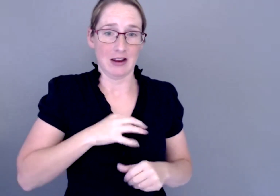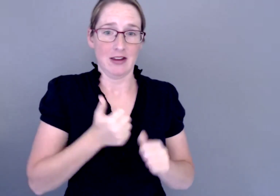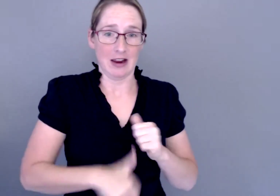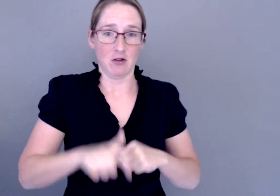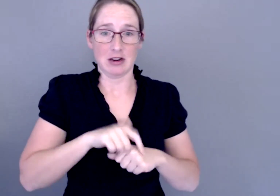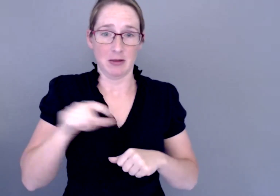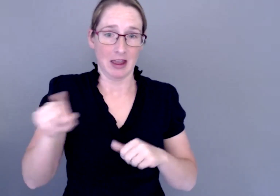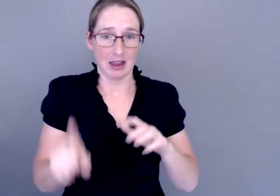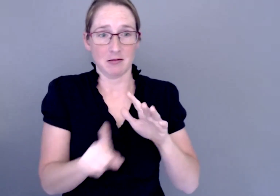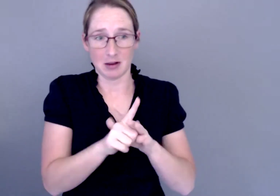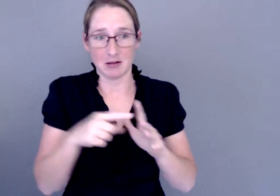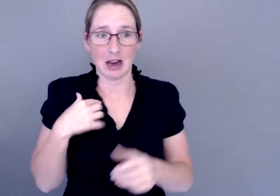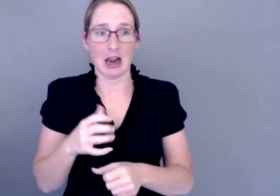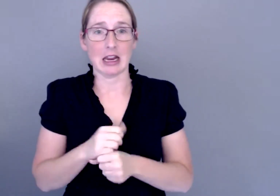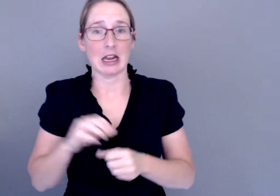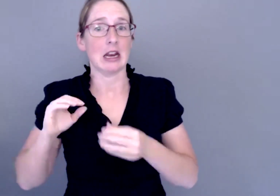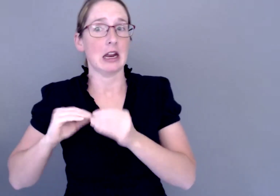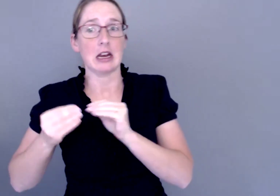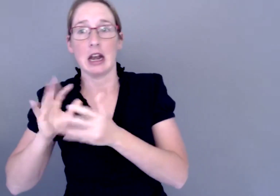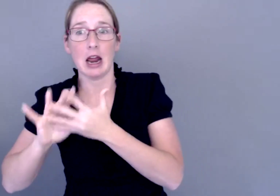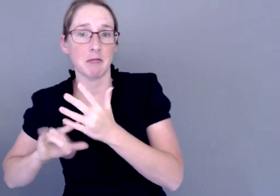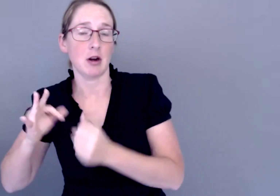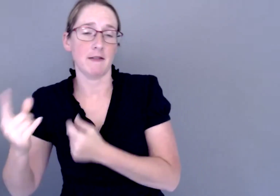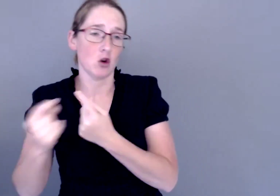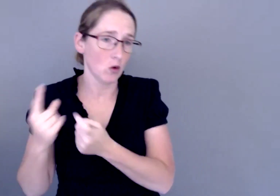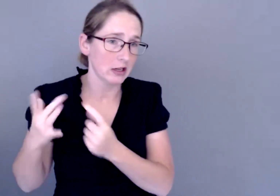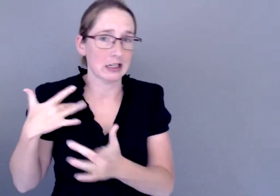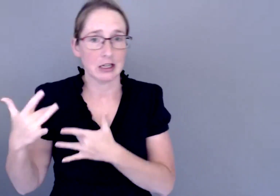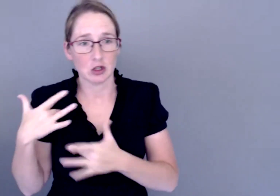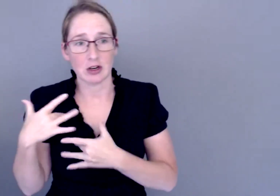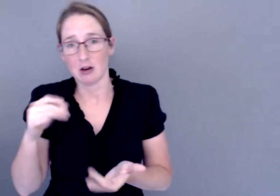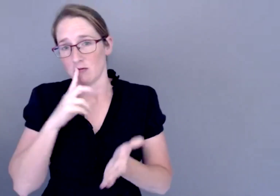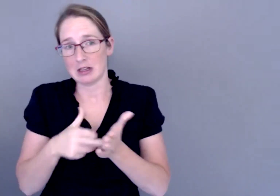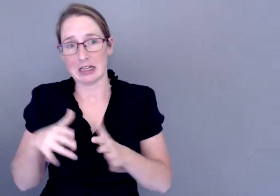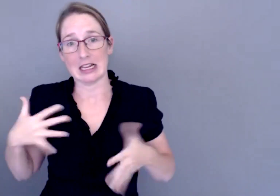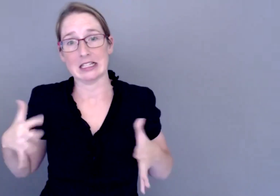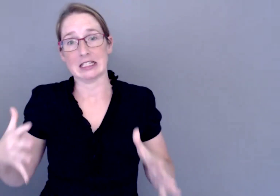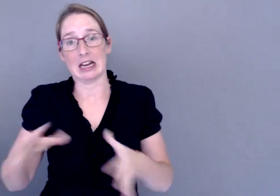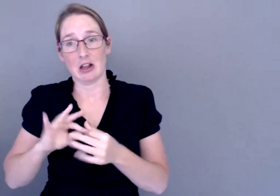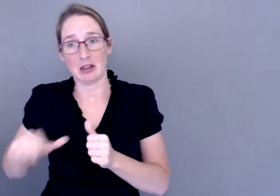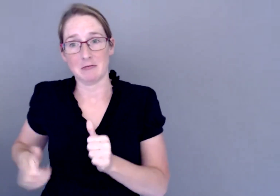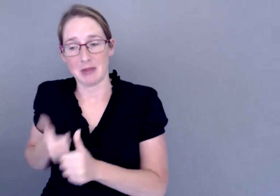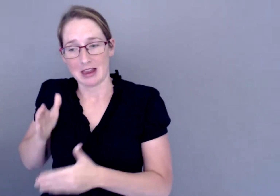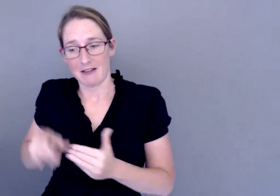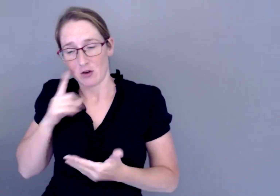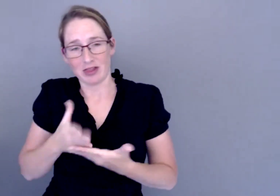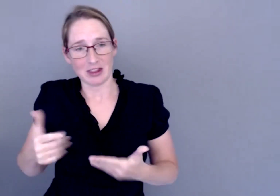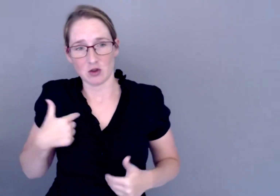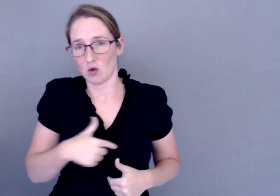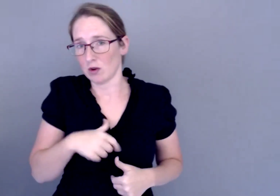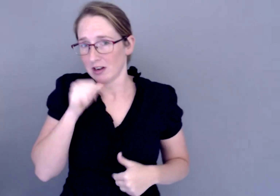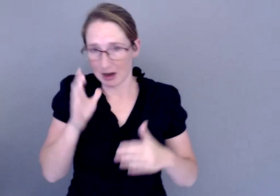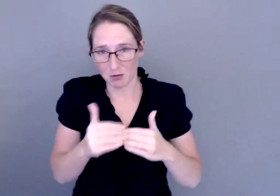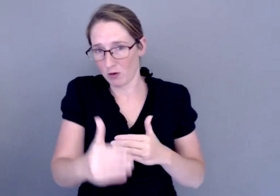comes up, I then get a number of questions and concerns and frankly, anxiety on the back end for things that we're not moving